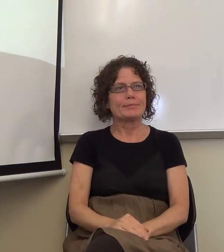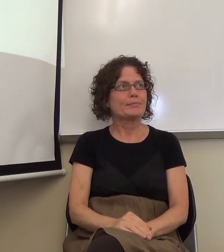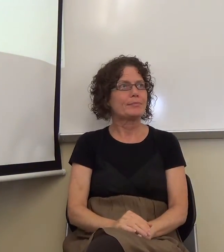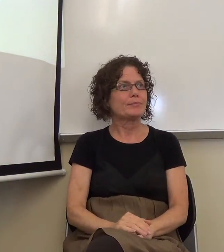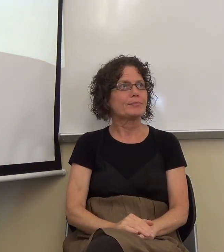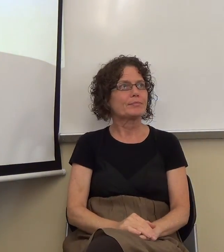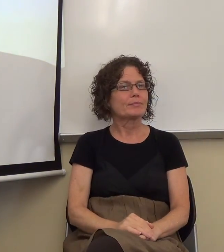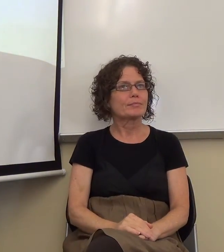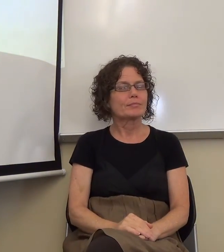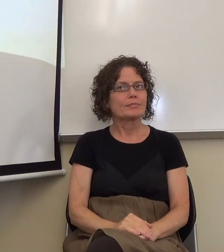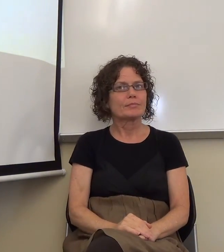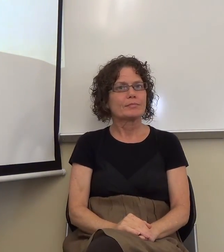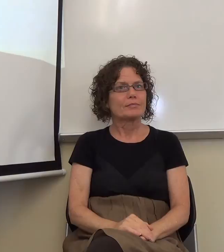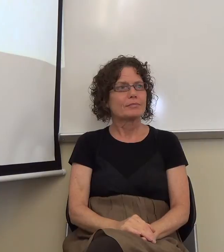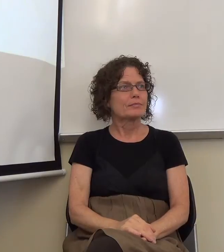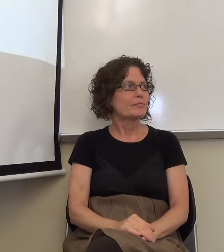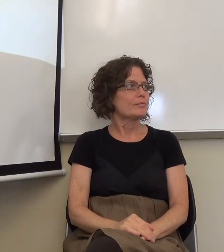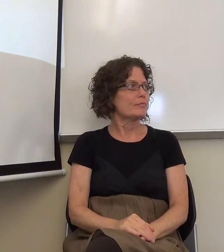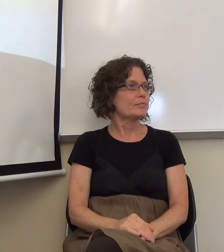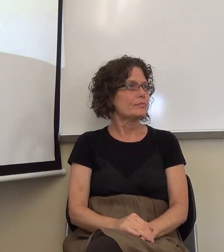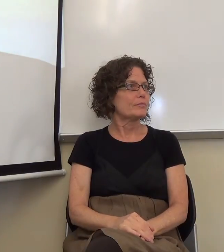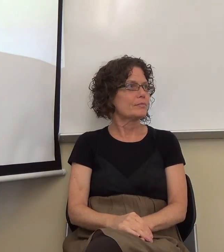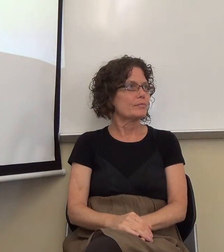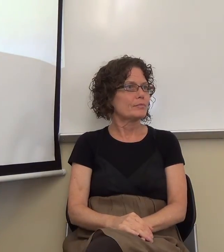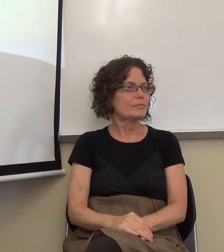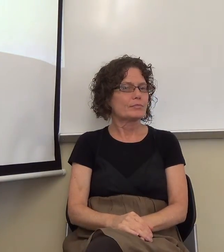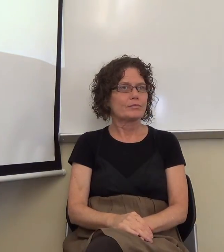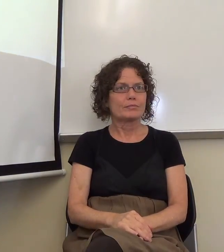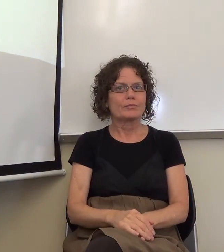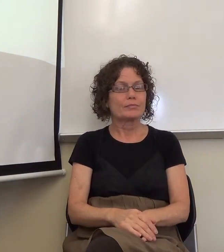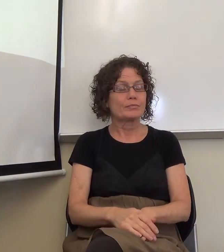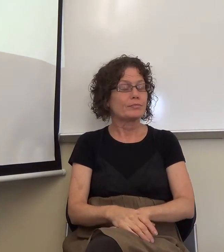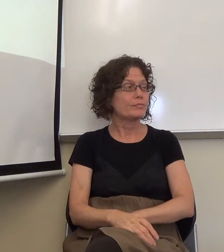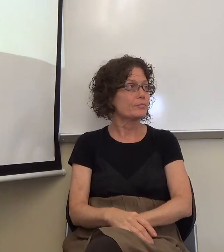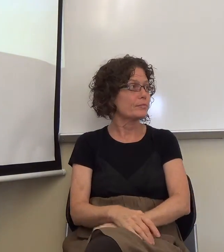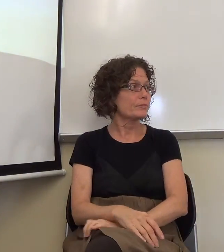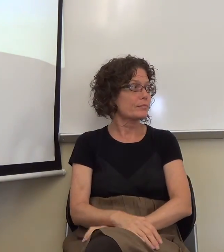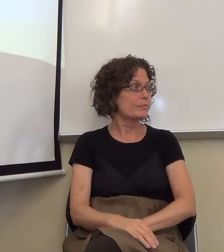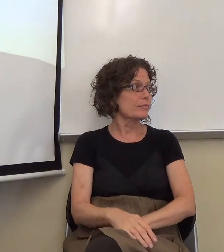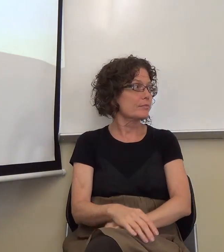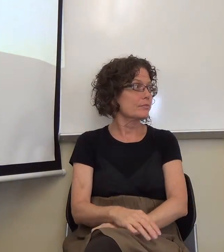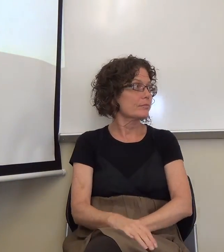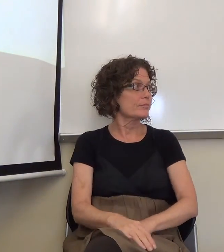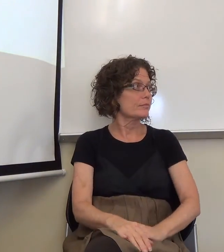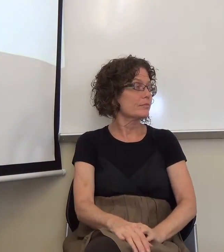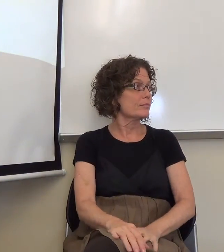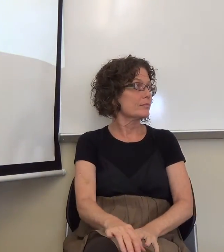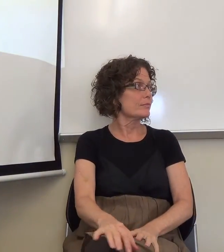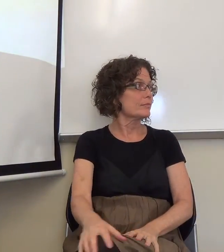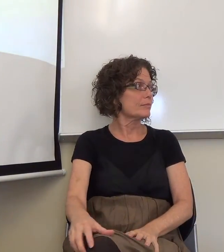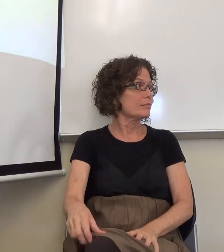is on the Syllabus. and then you can go ahead and go.